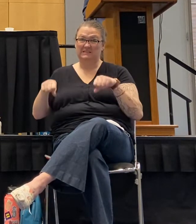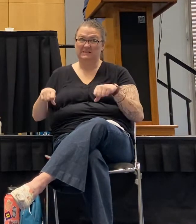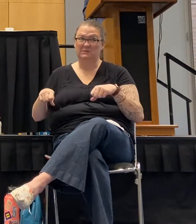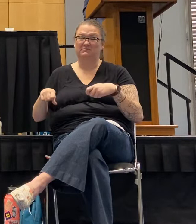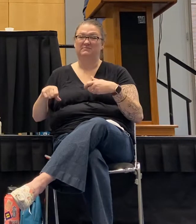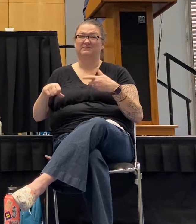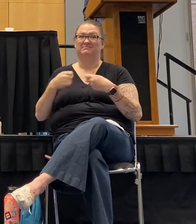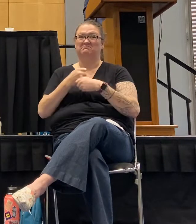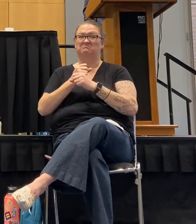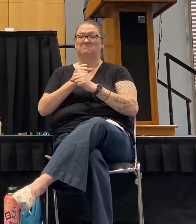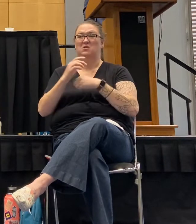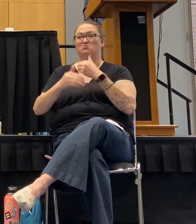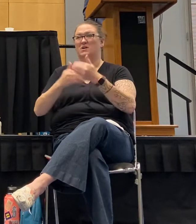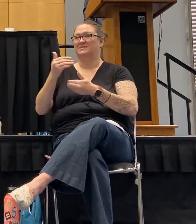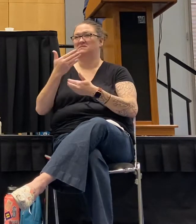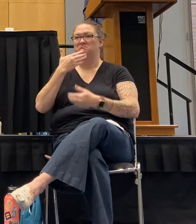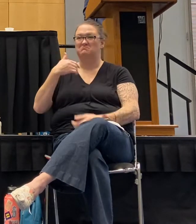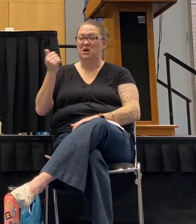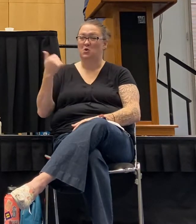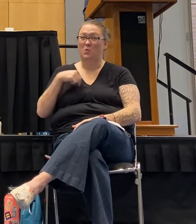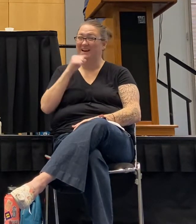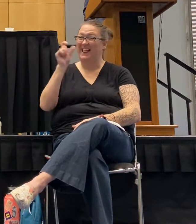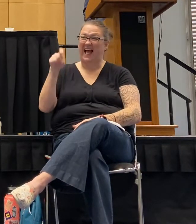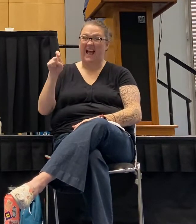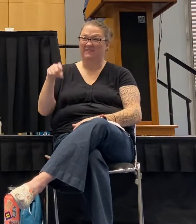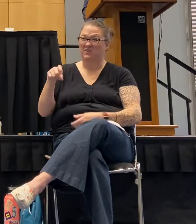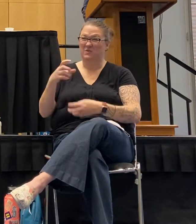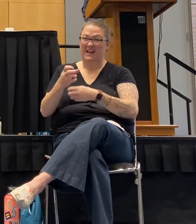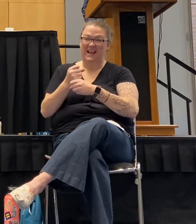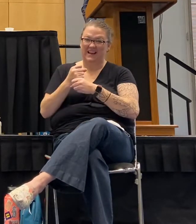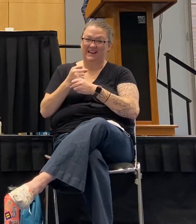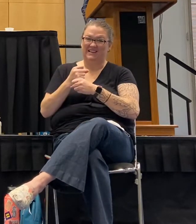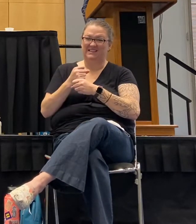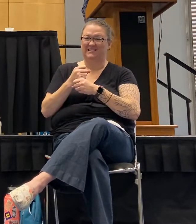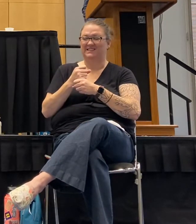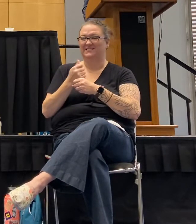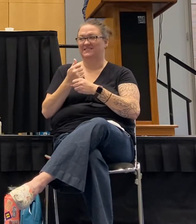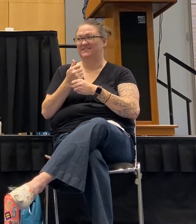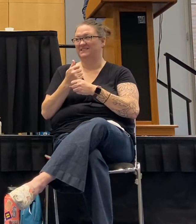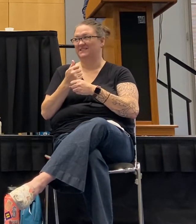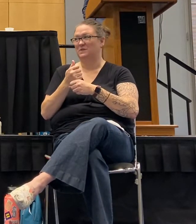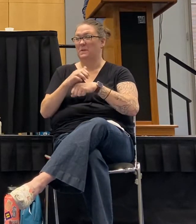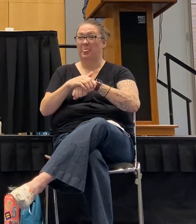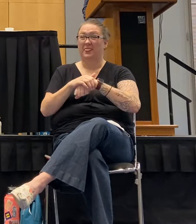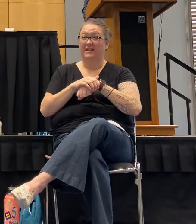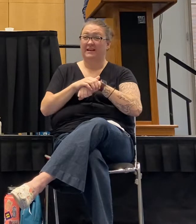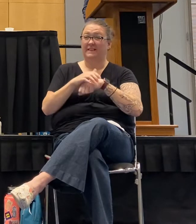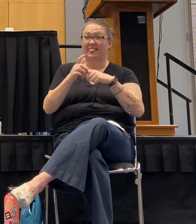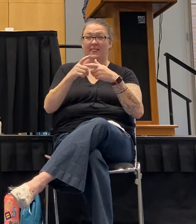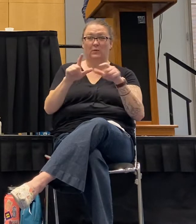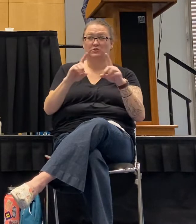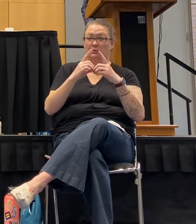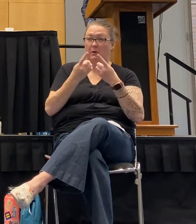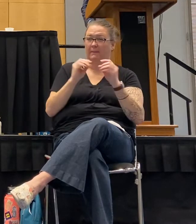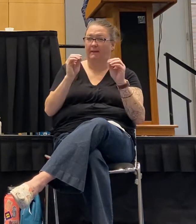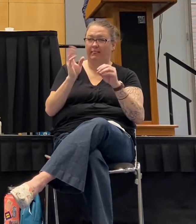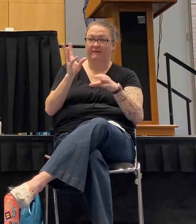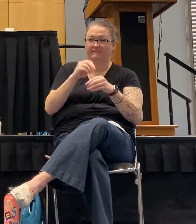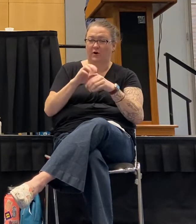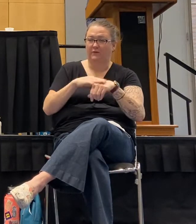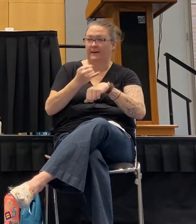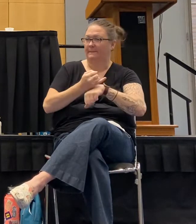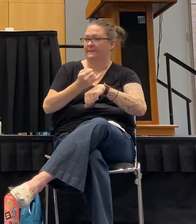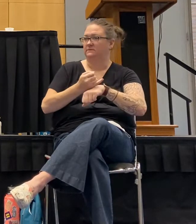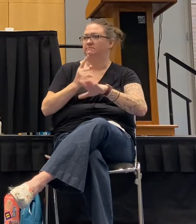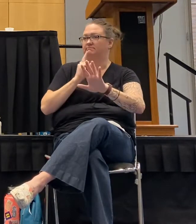system to make your processes better, and we didn't have to get any English language department or anything involved on campus.